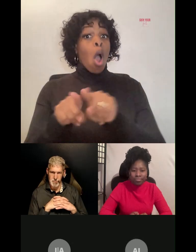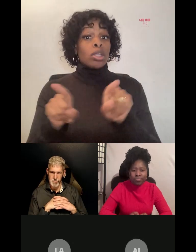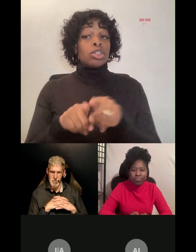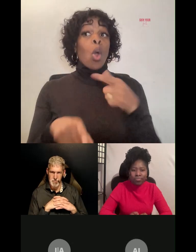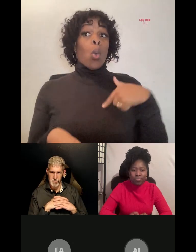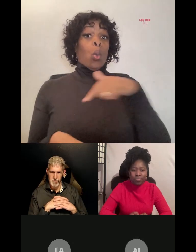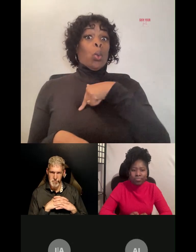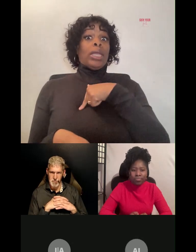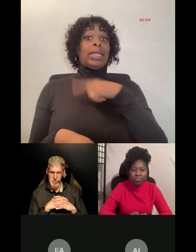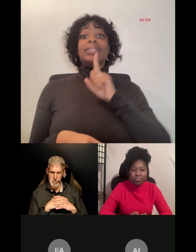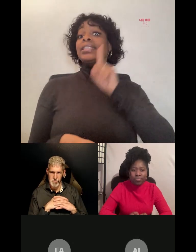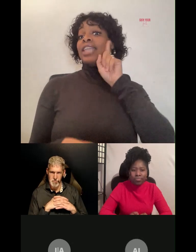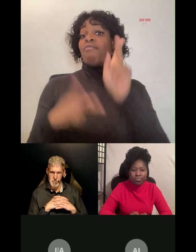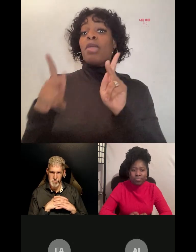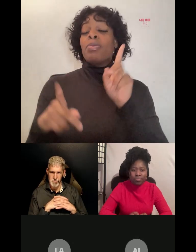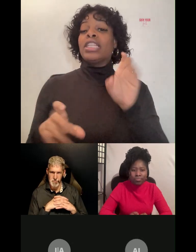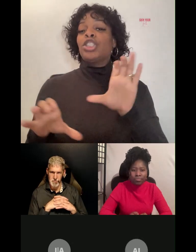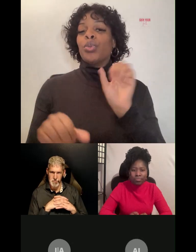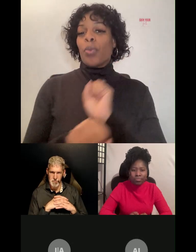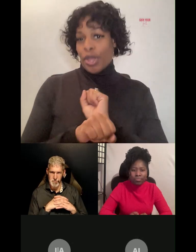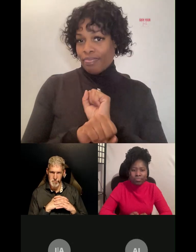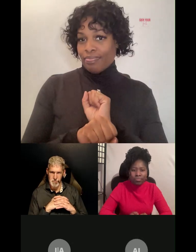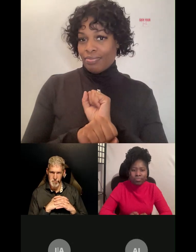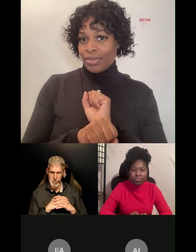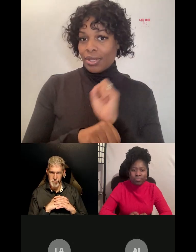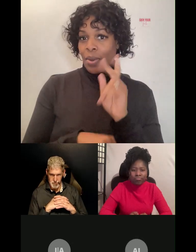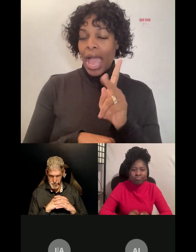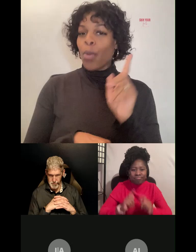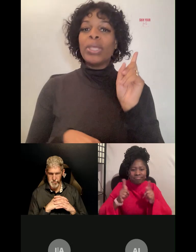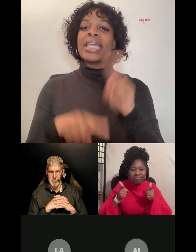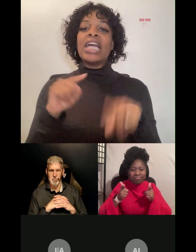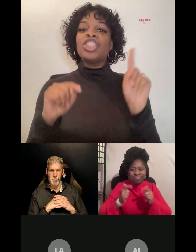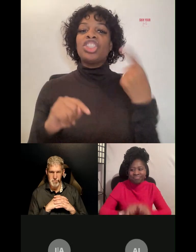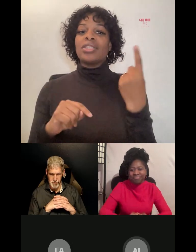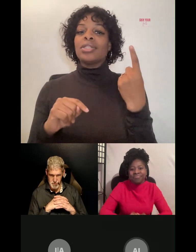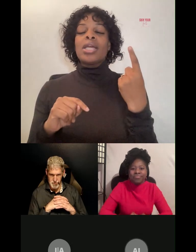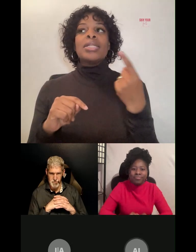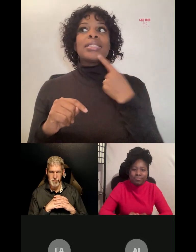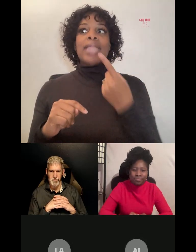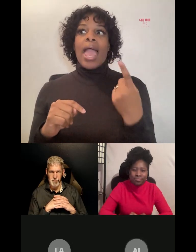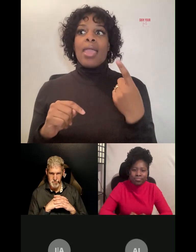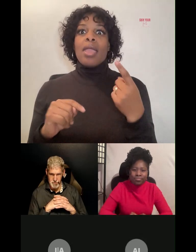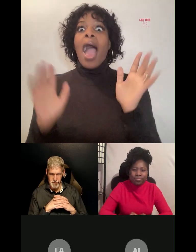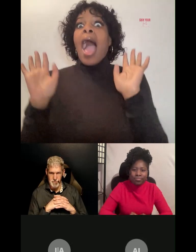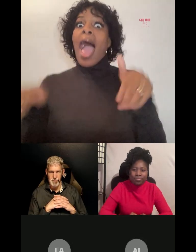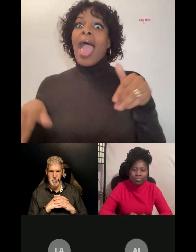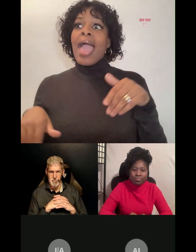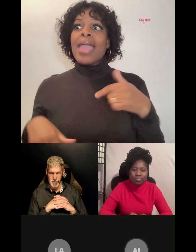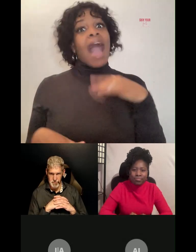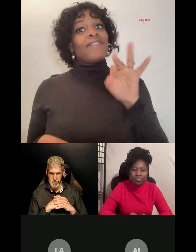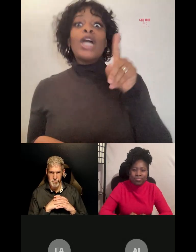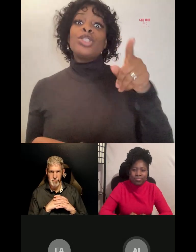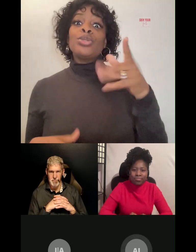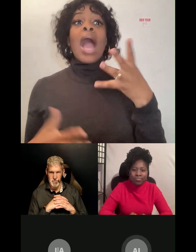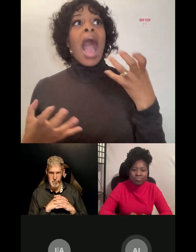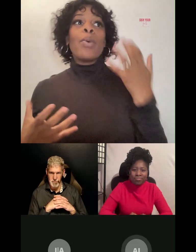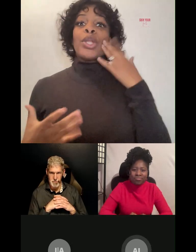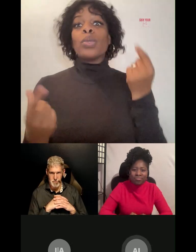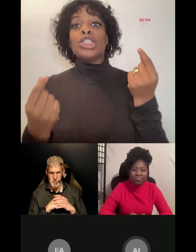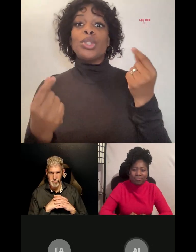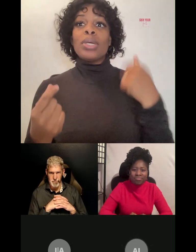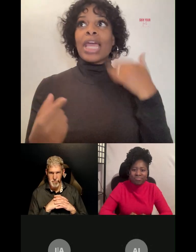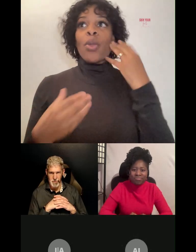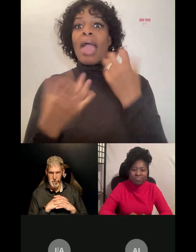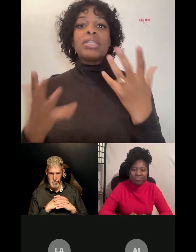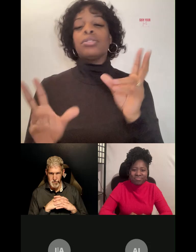But also, we that people need to do the work. Okay, we can't just say, "Hey, I found you. That. I